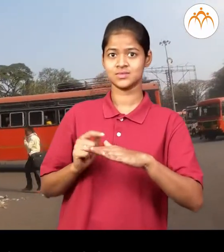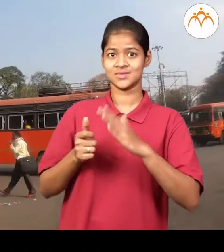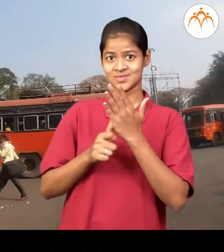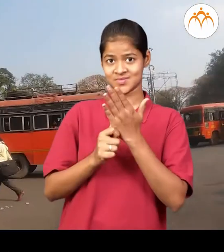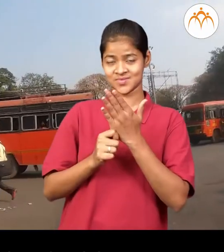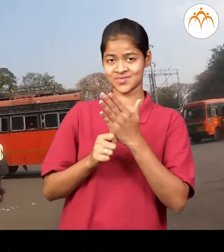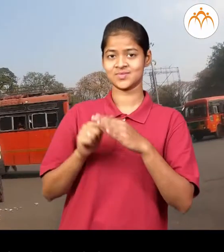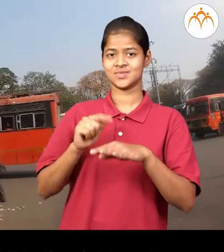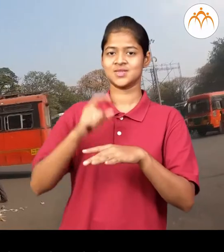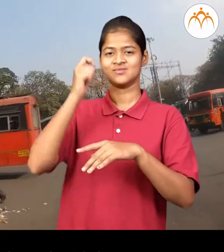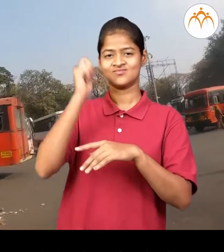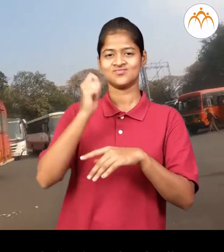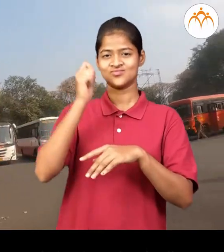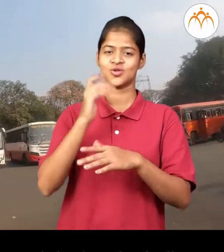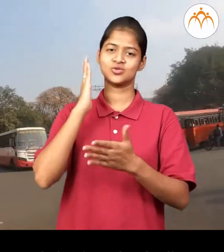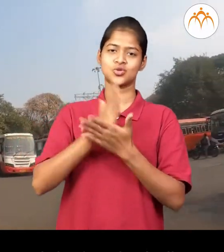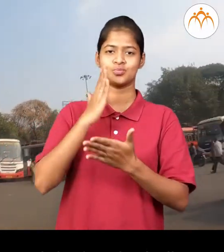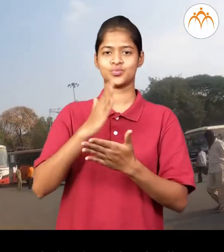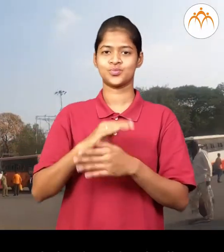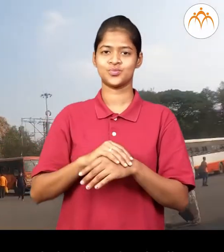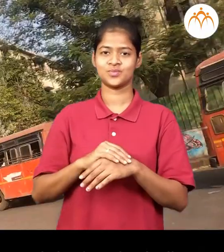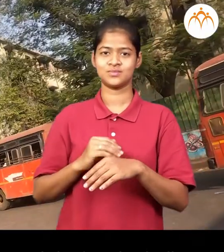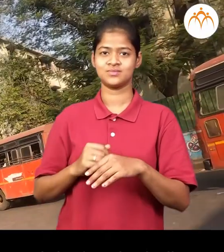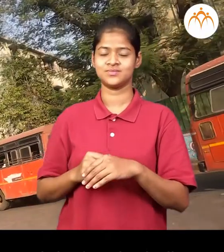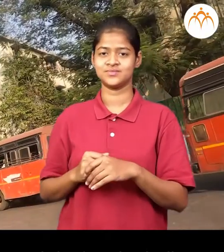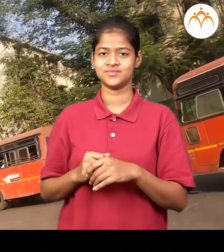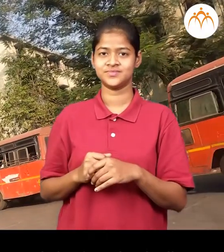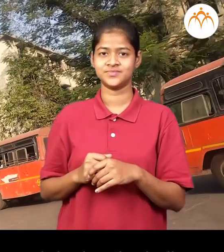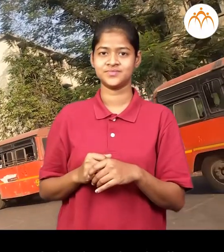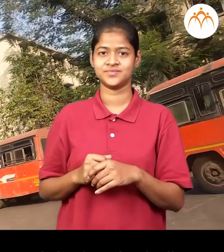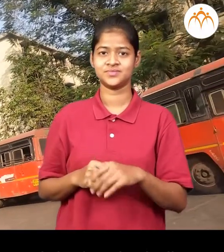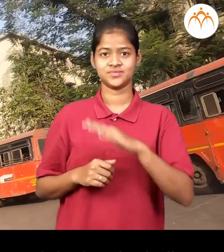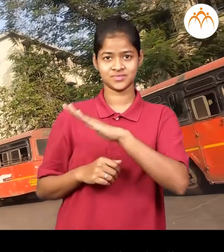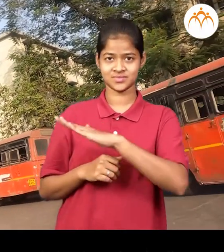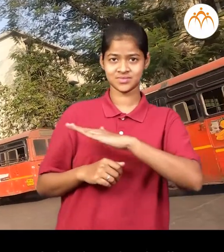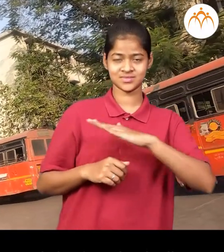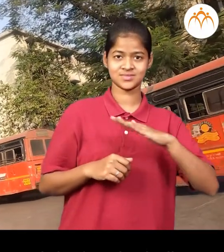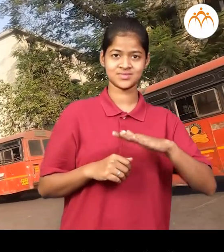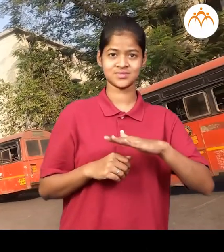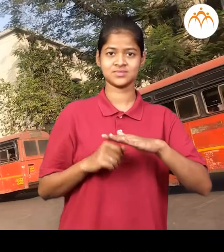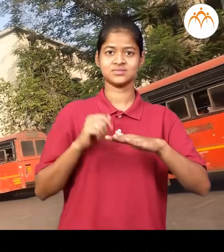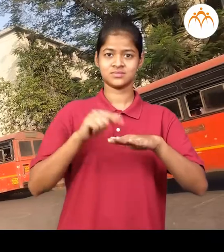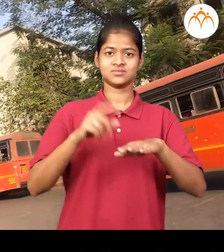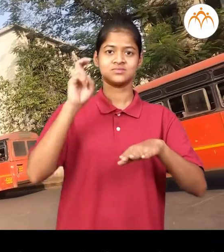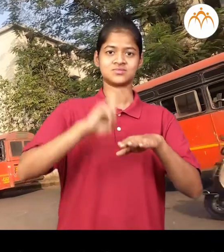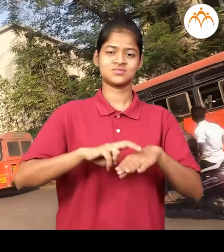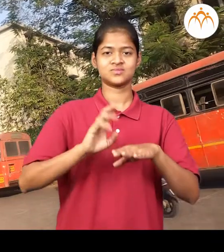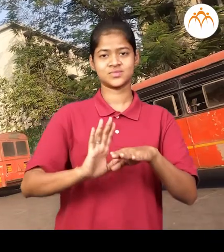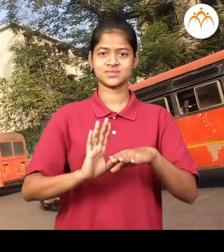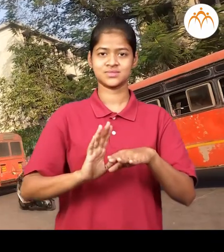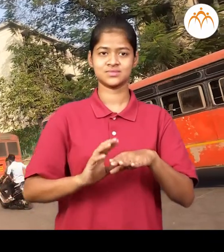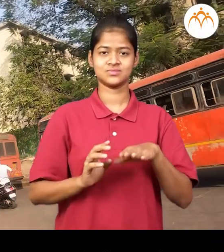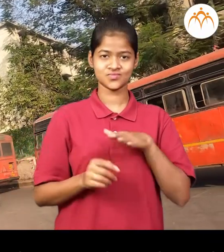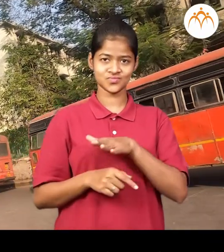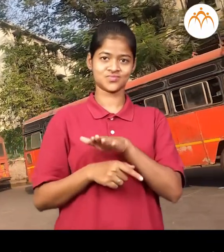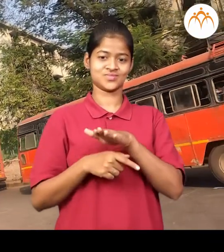to the right spot. Then the conductor uncle stopped ringing the bell. He took